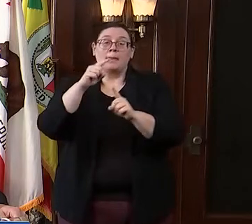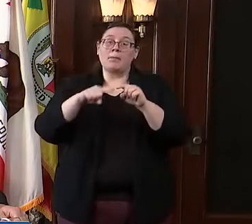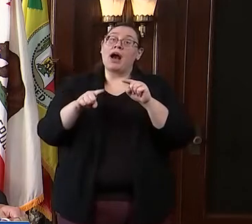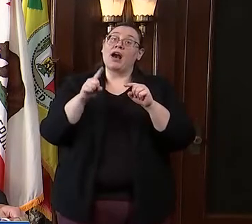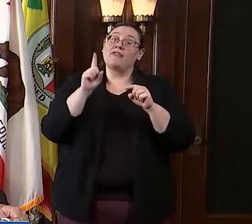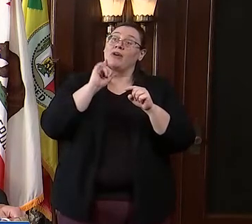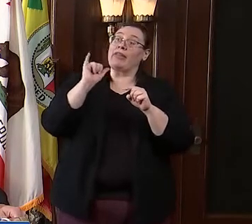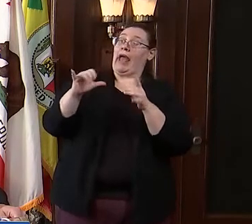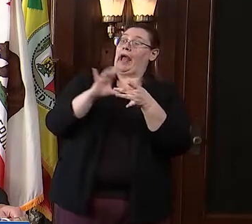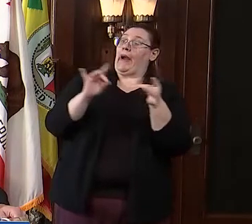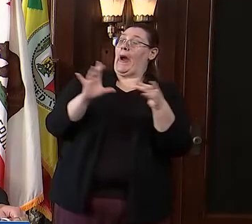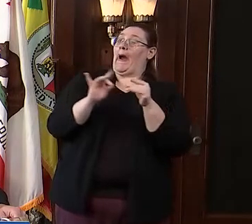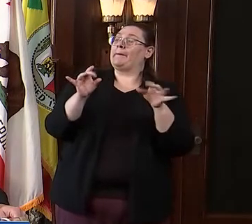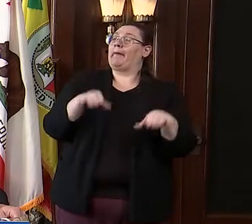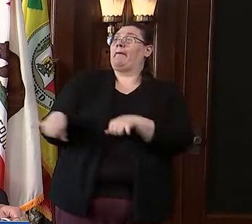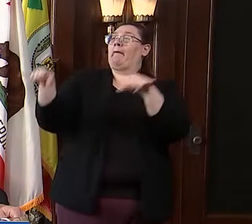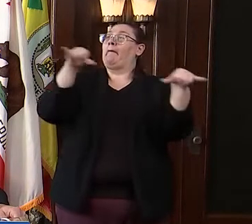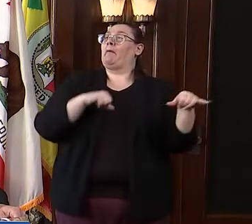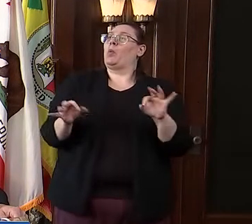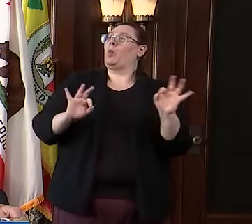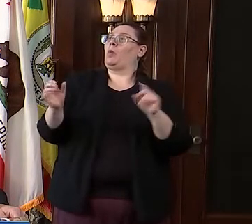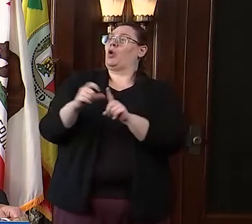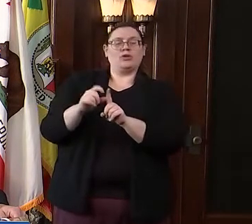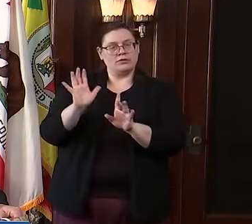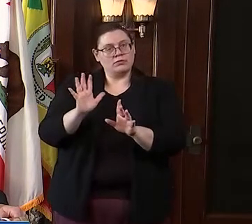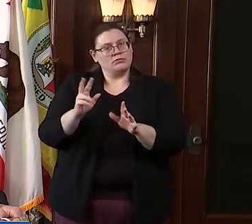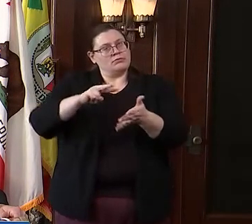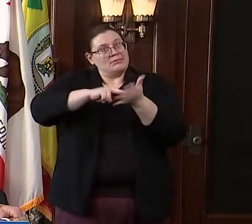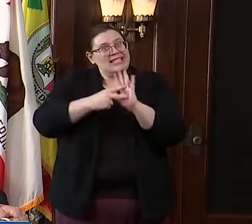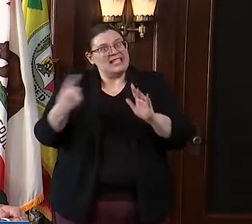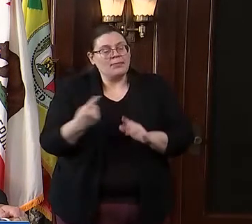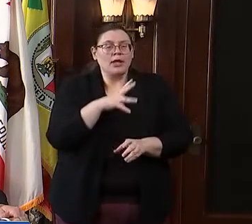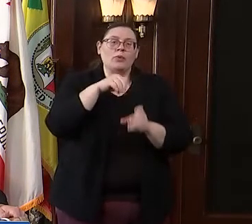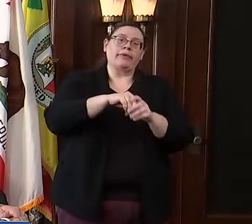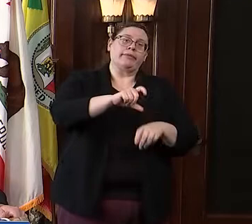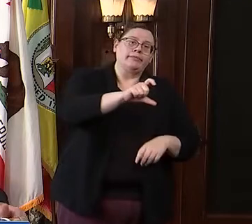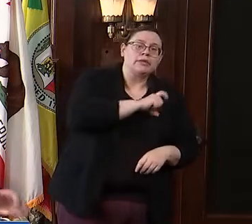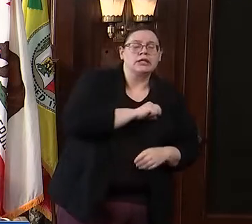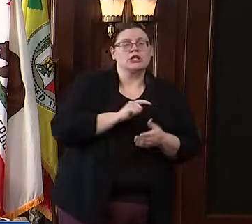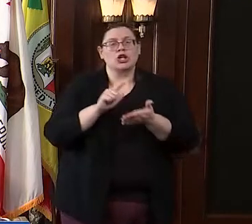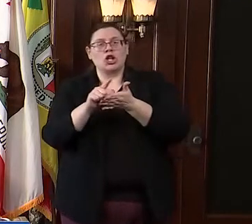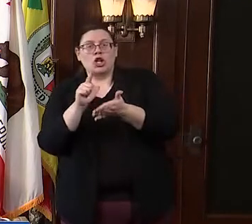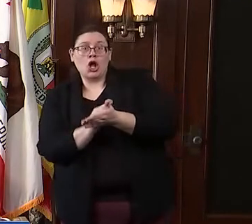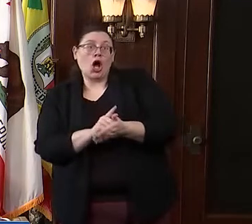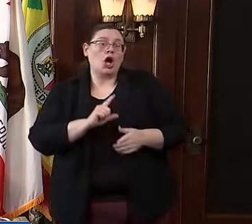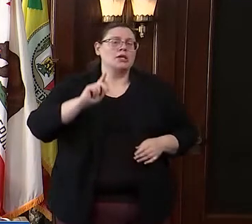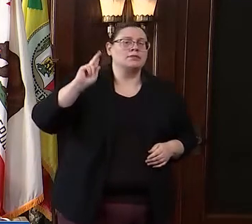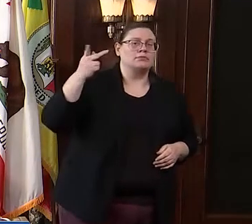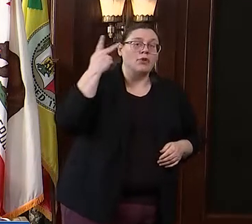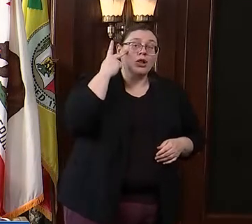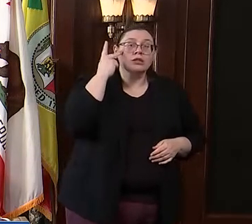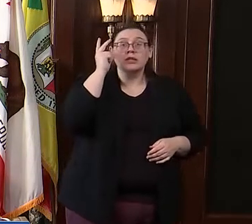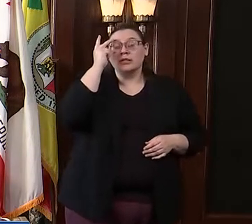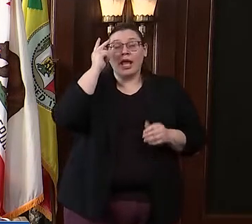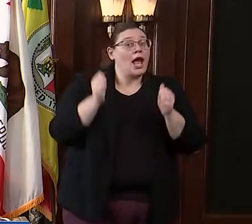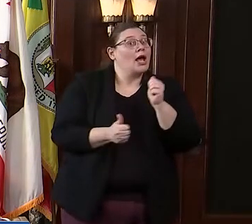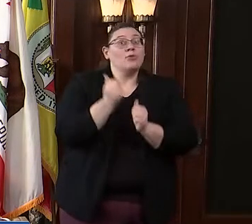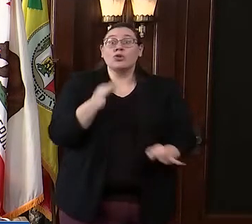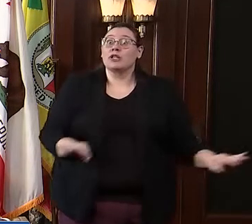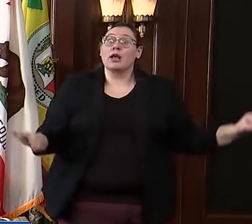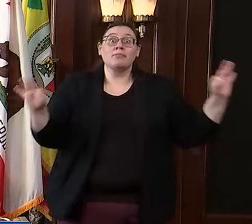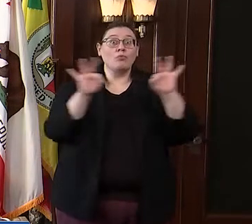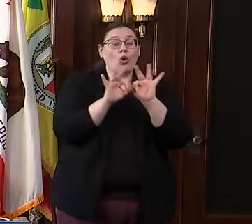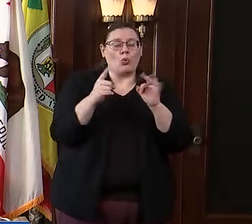in our policies and our politics, in our policing, in our laws, and most of all, in our